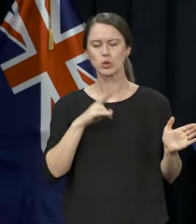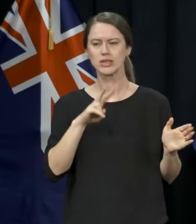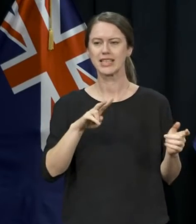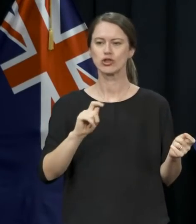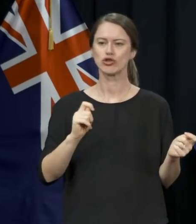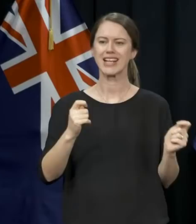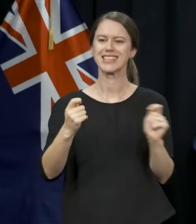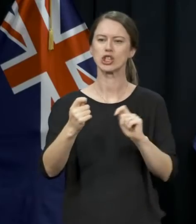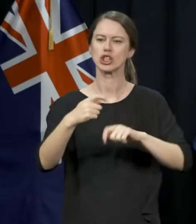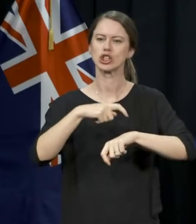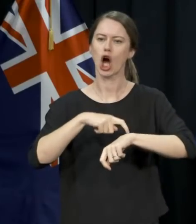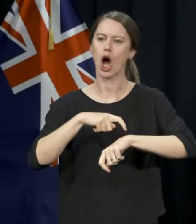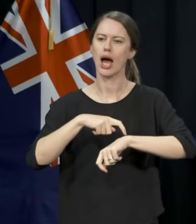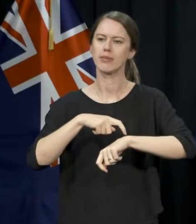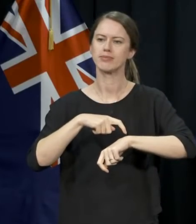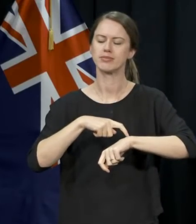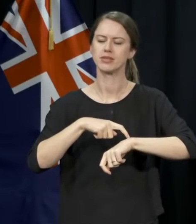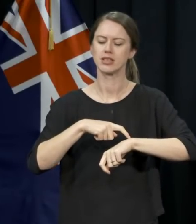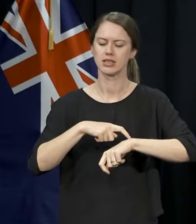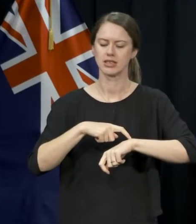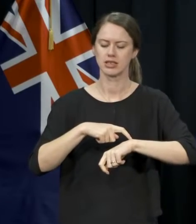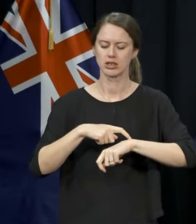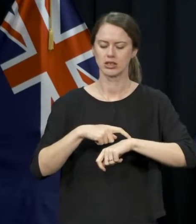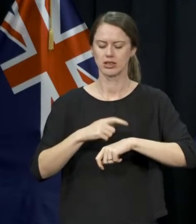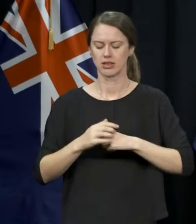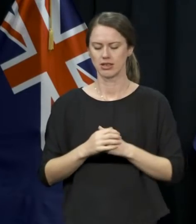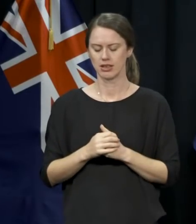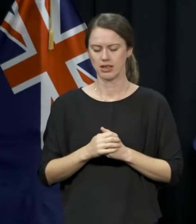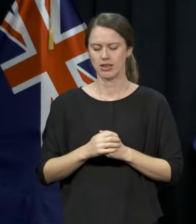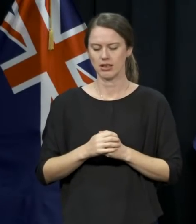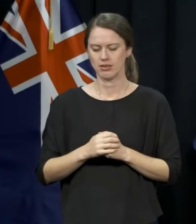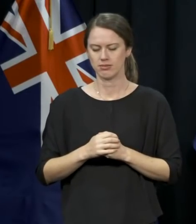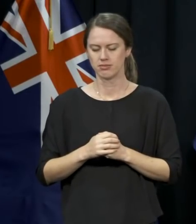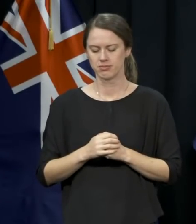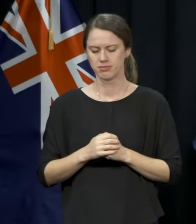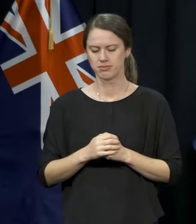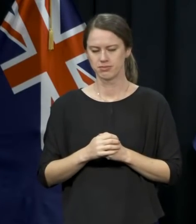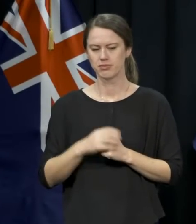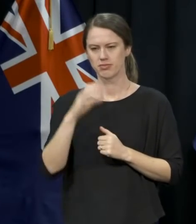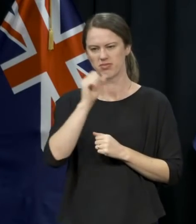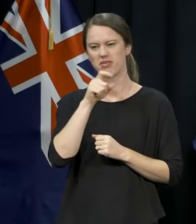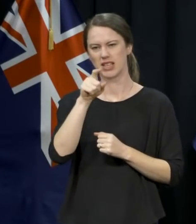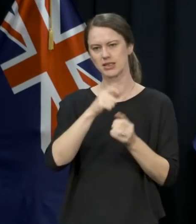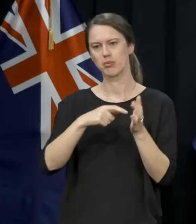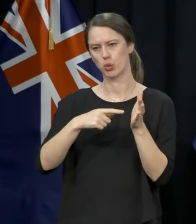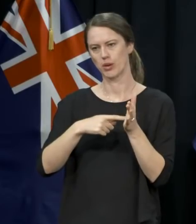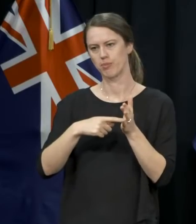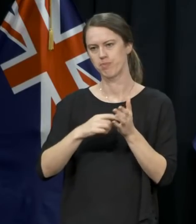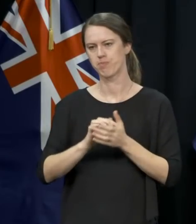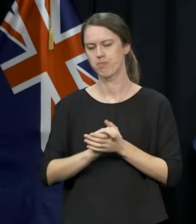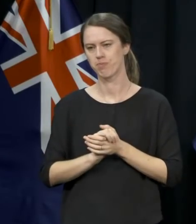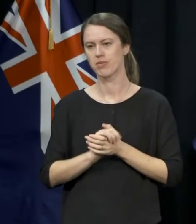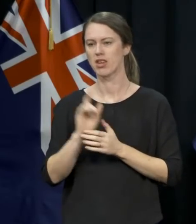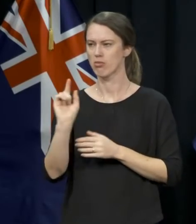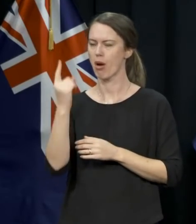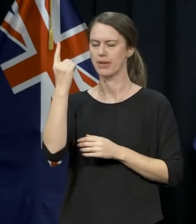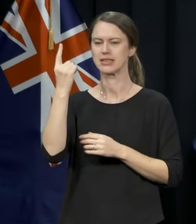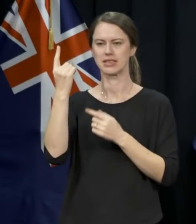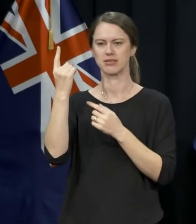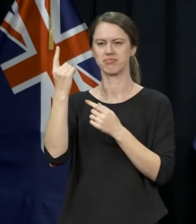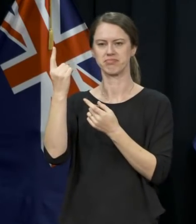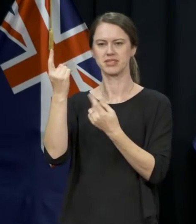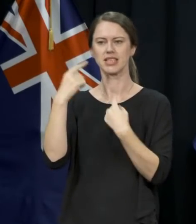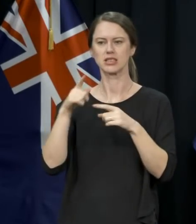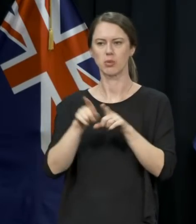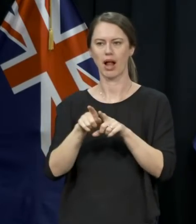transition through to a stable footing. Because I believe that that was the important thing. And that's indeed what the Prime Minister pointed